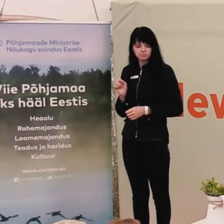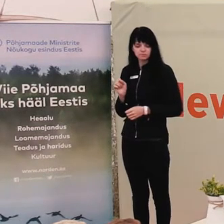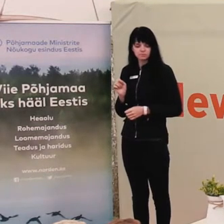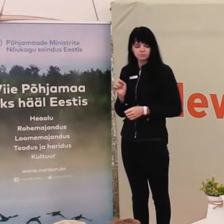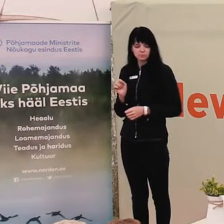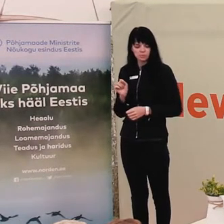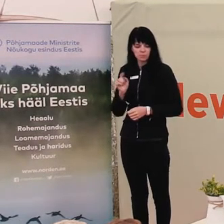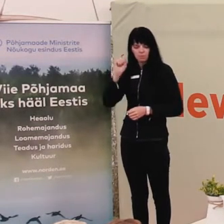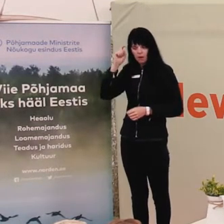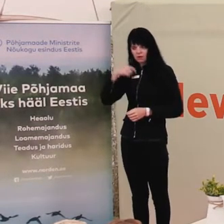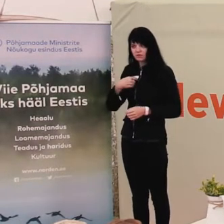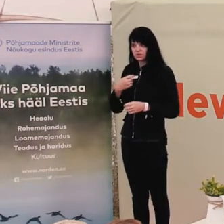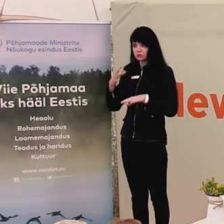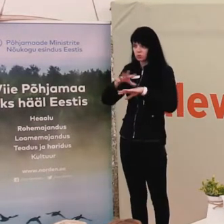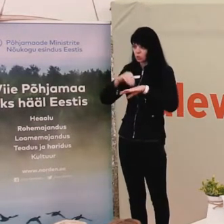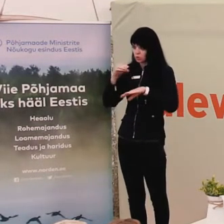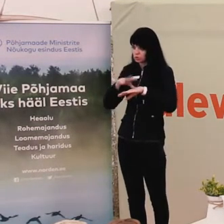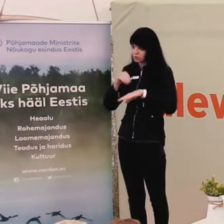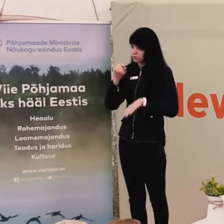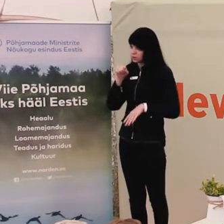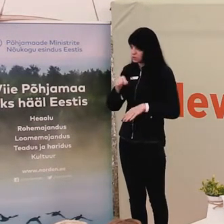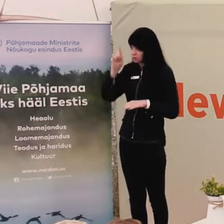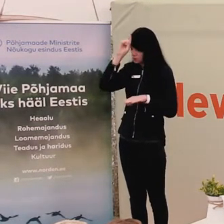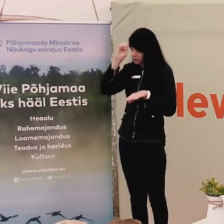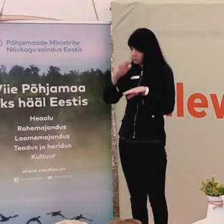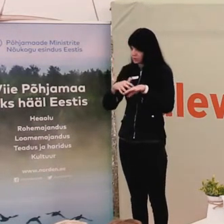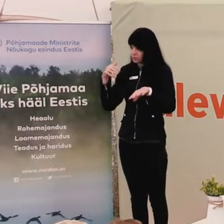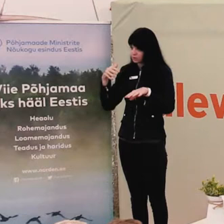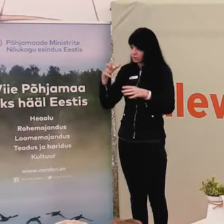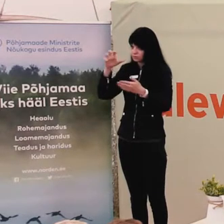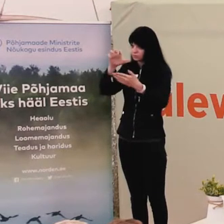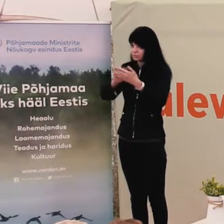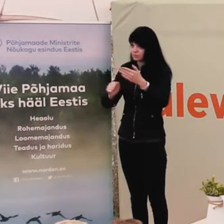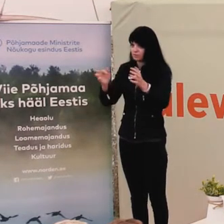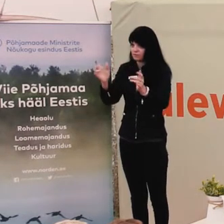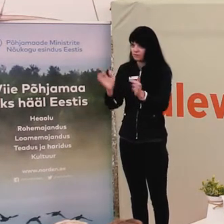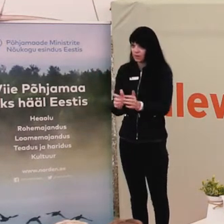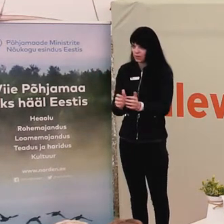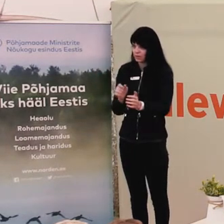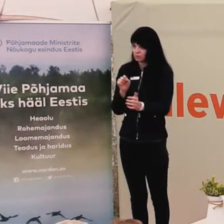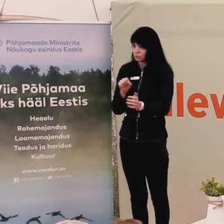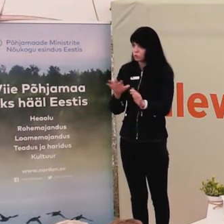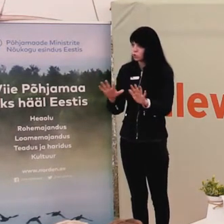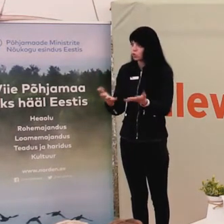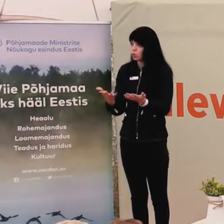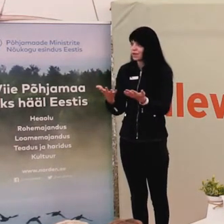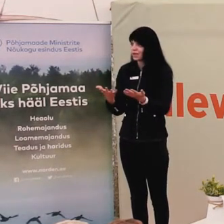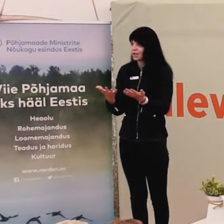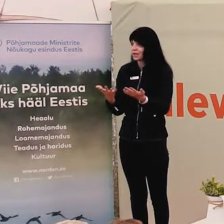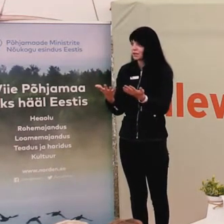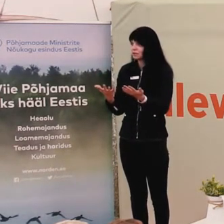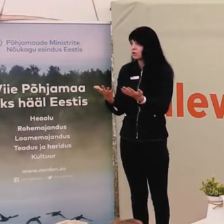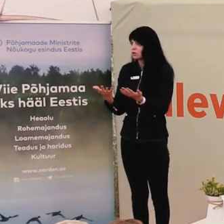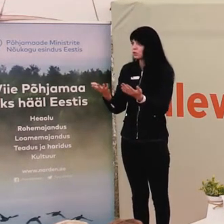I believe that was true that in Sweden, for instance, government has reduced taxes for those companies who build their companies based on the idea of